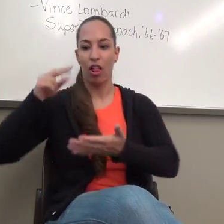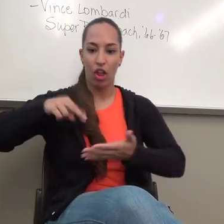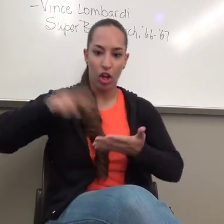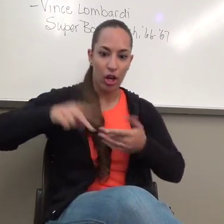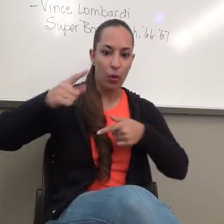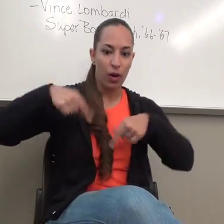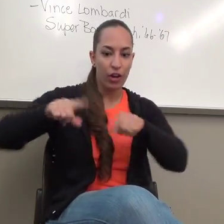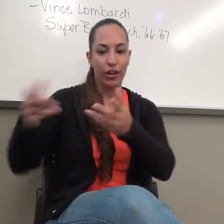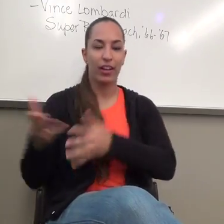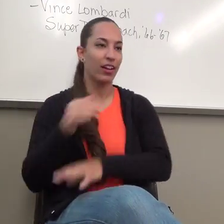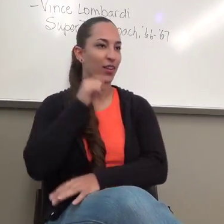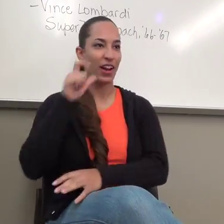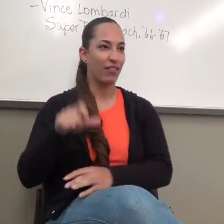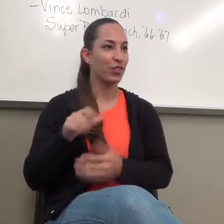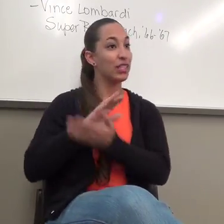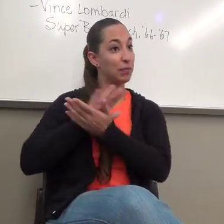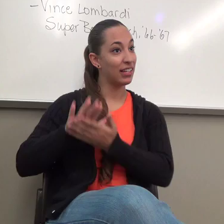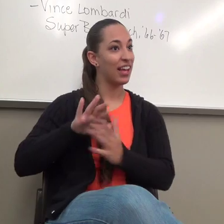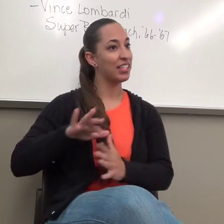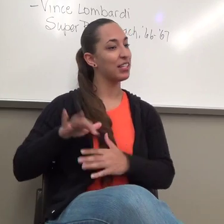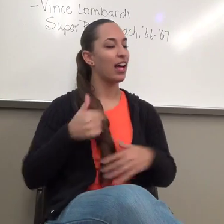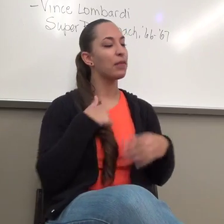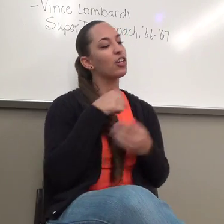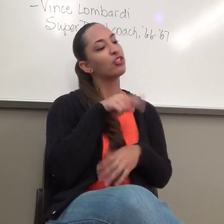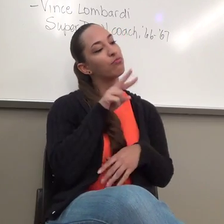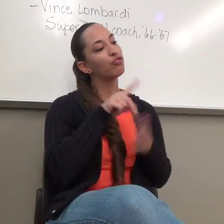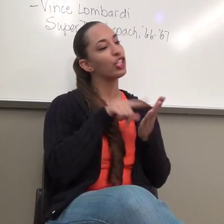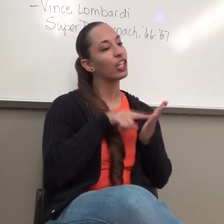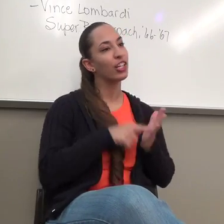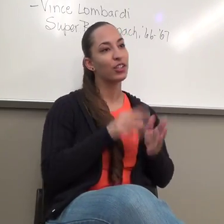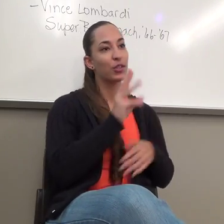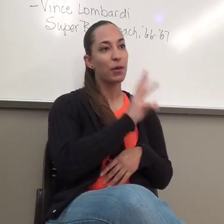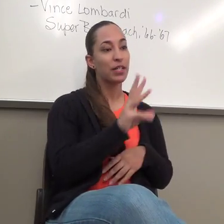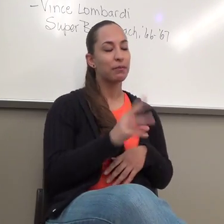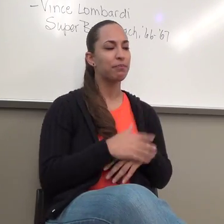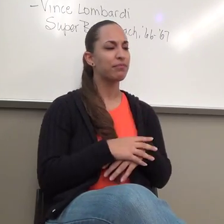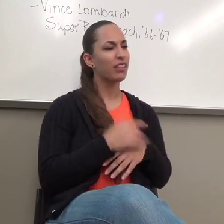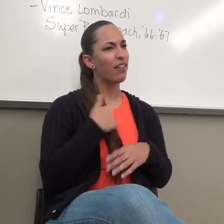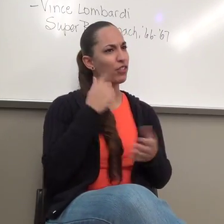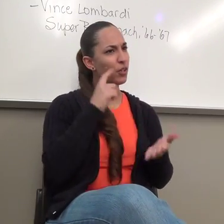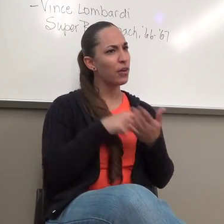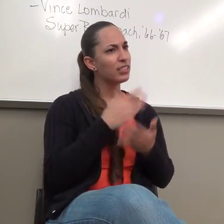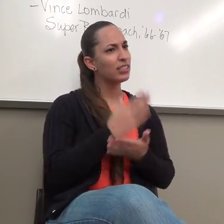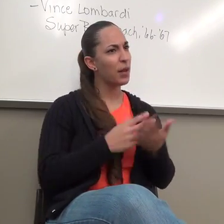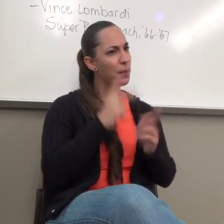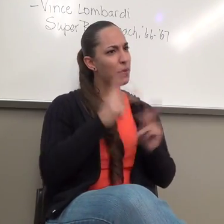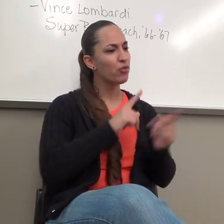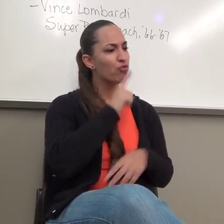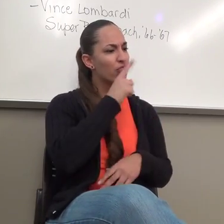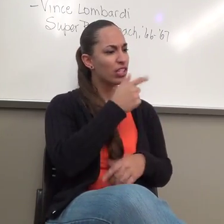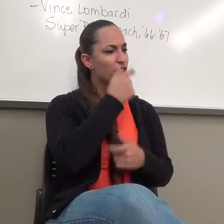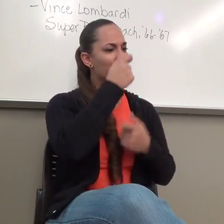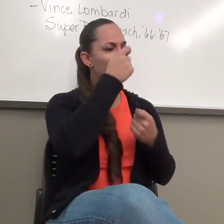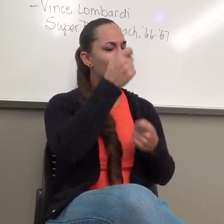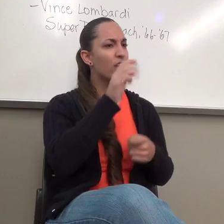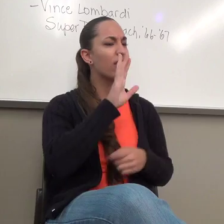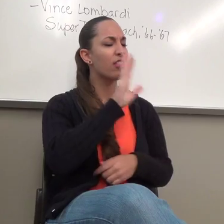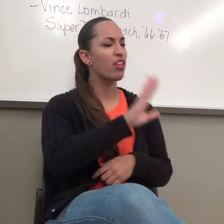people have had some really good insights, especially to that most recent one about writing, taking